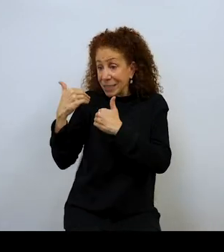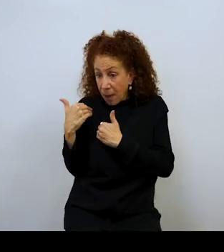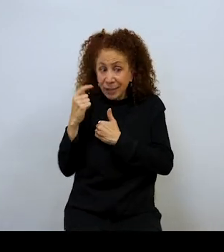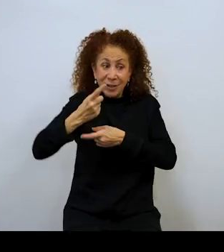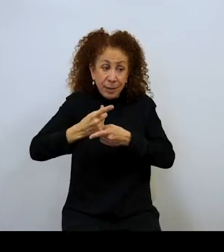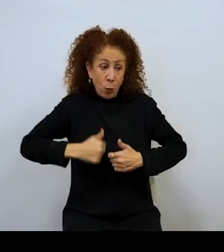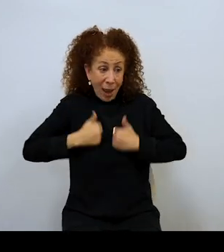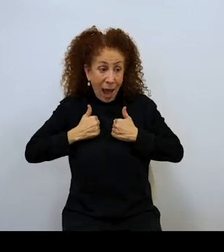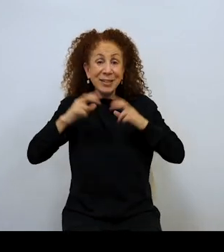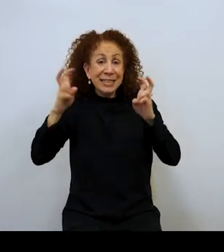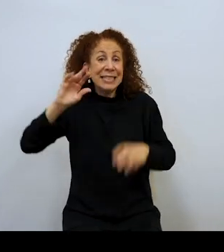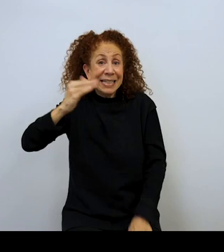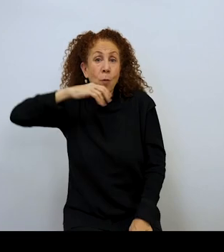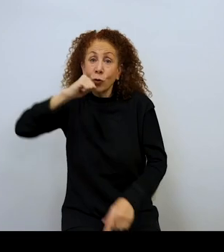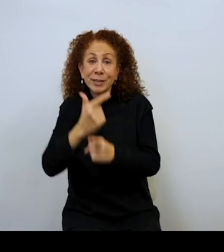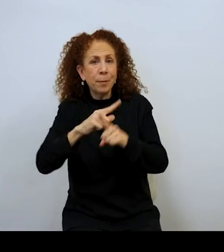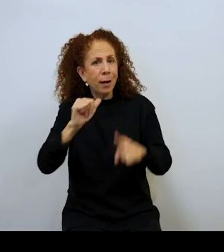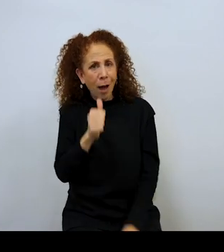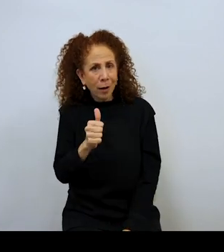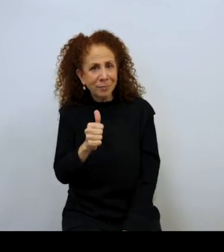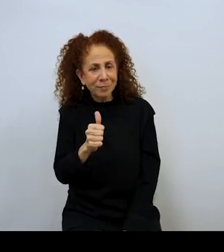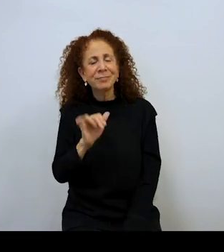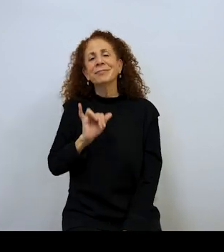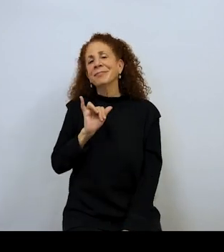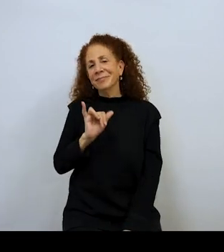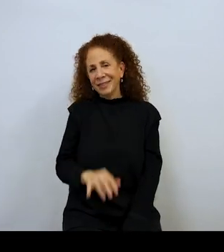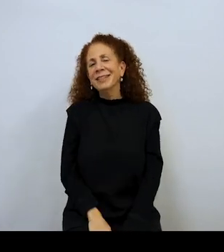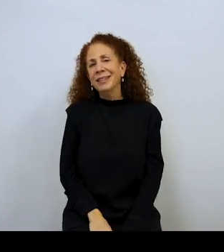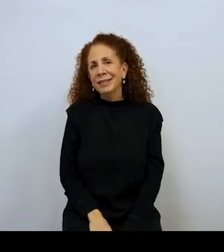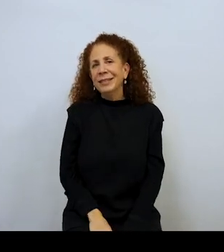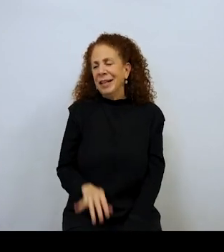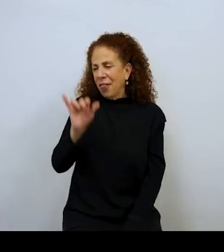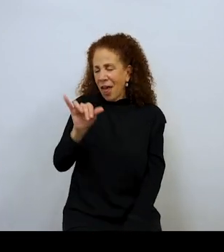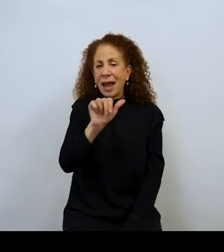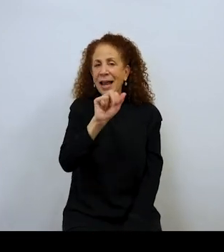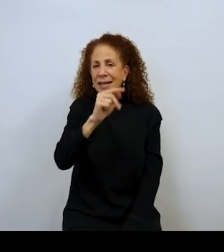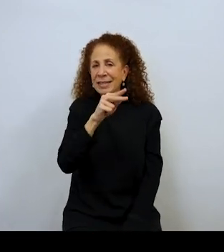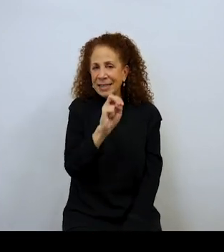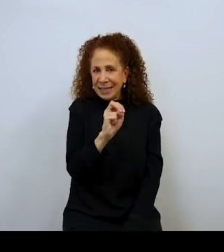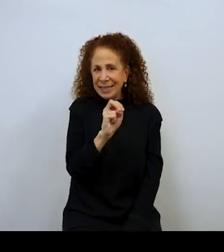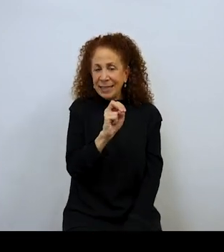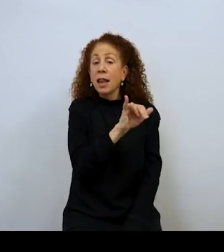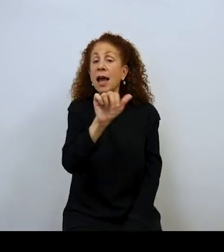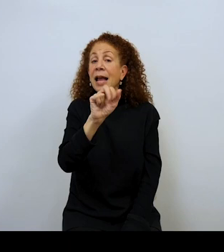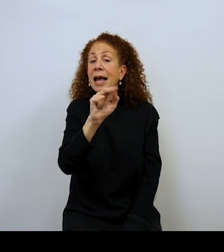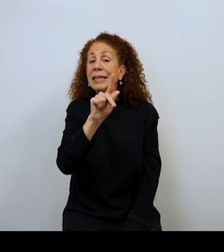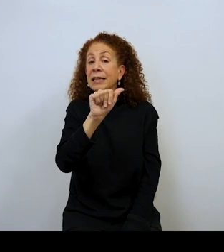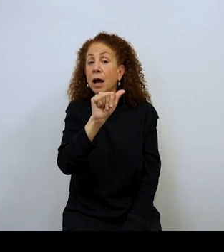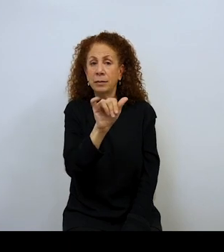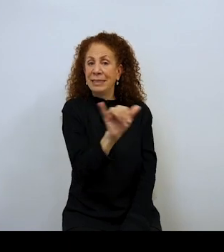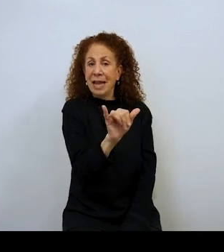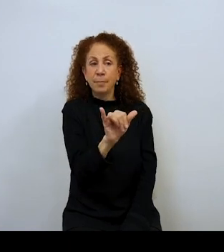older sister. Mm-hmm. And that is very much how I saw it, is the Antigone figure, Anika, is all